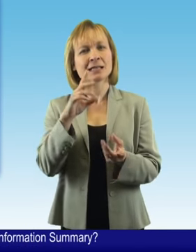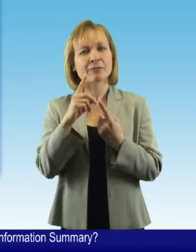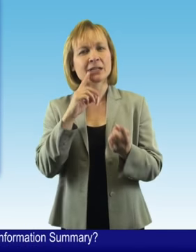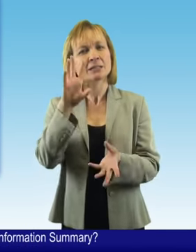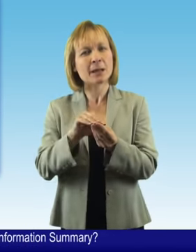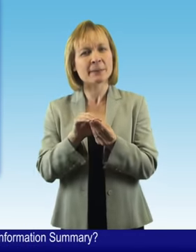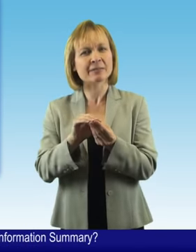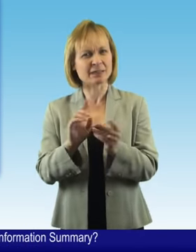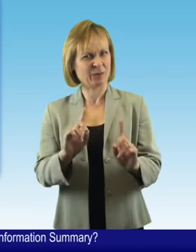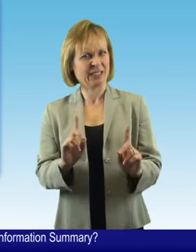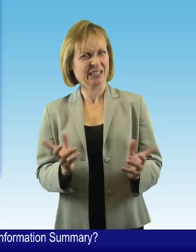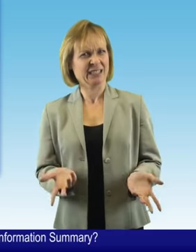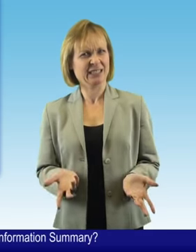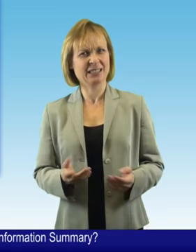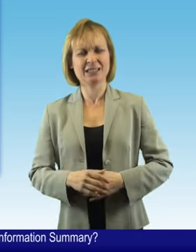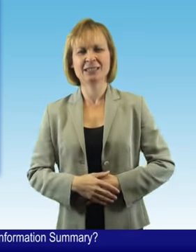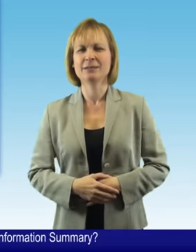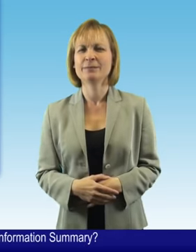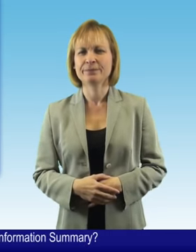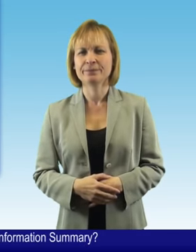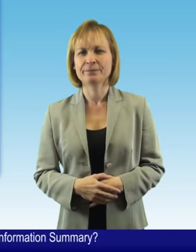What is a key information summary?